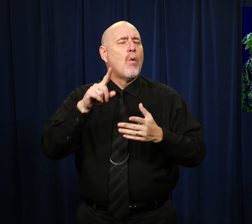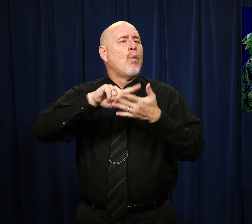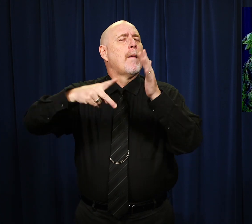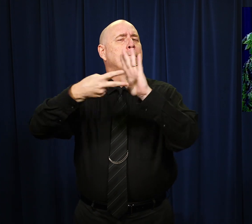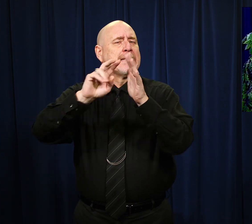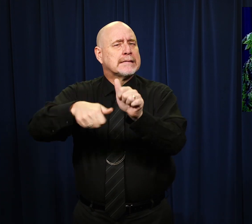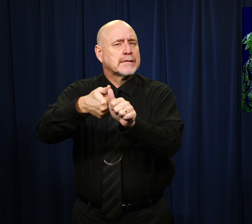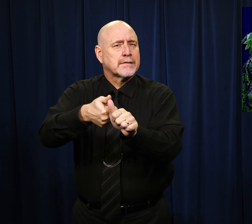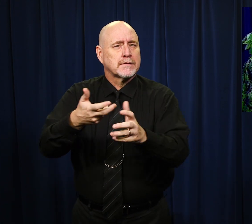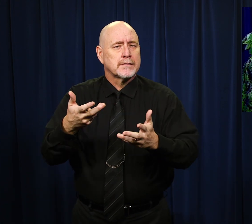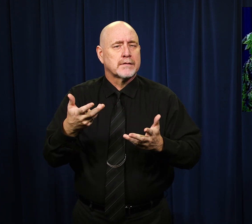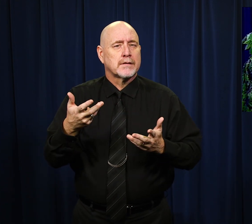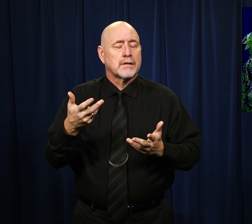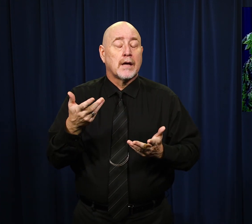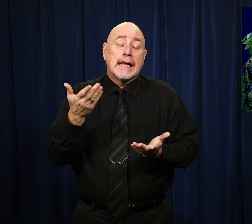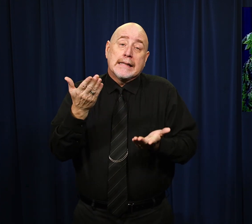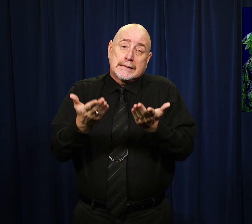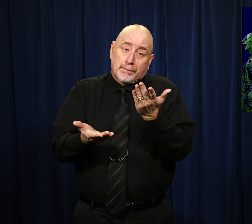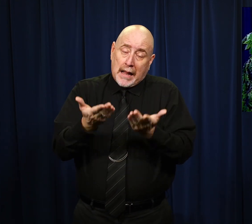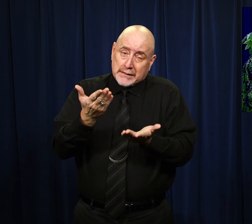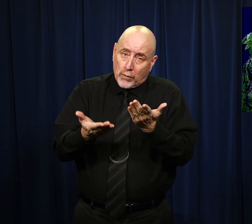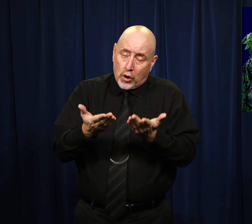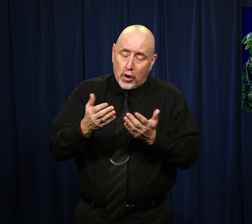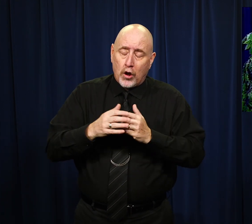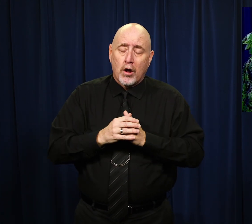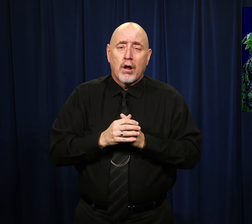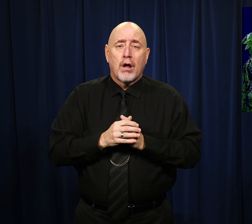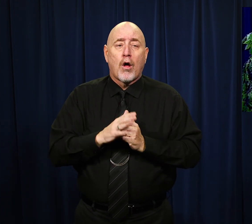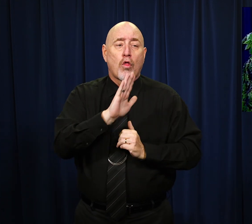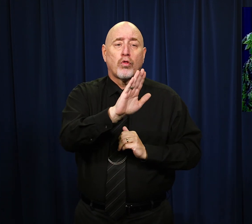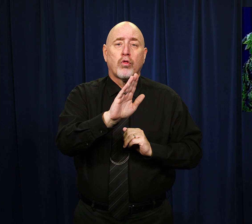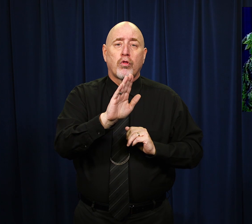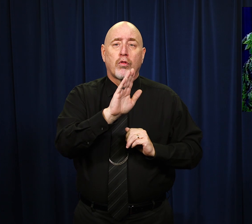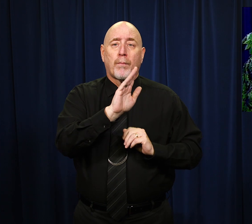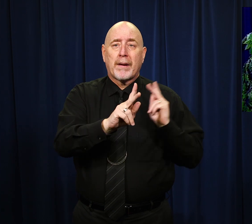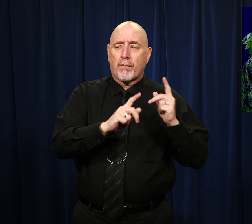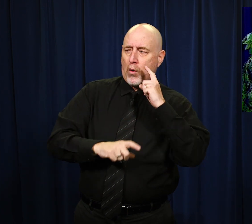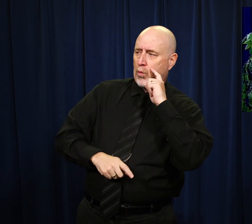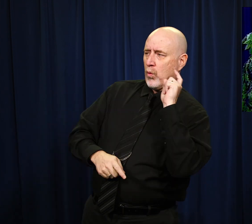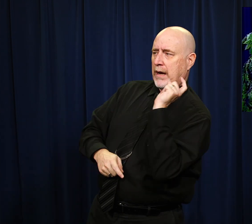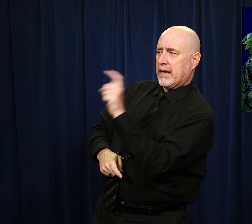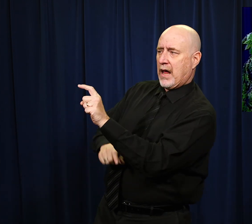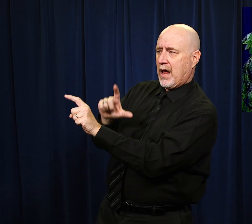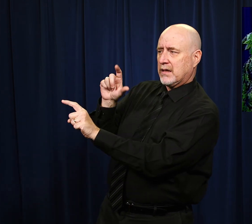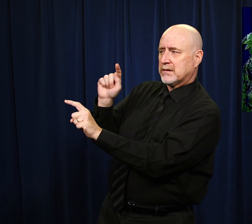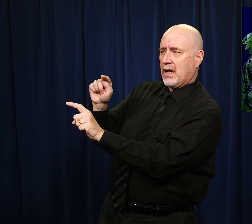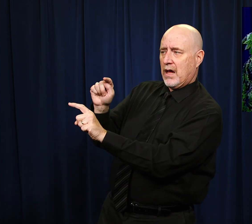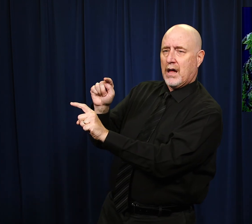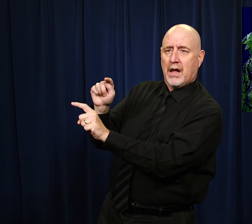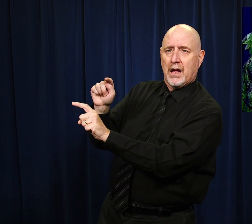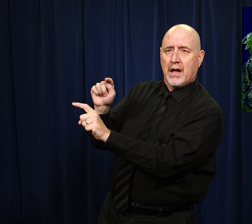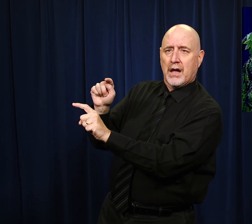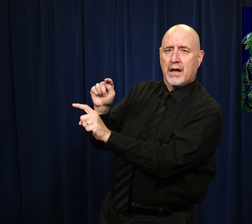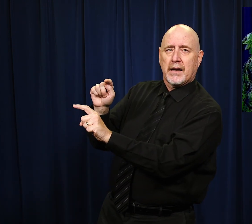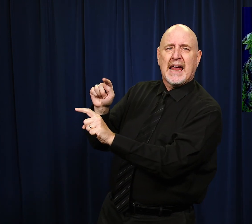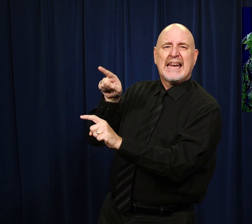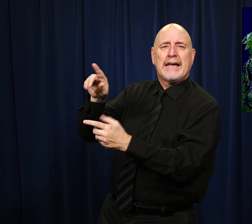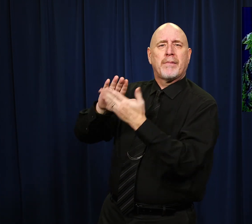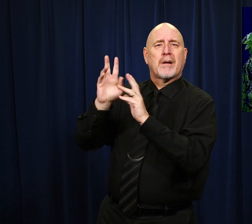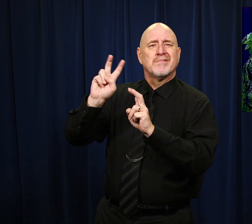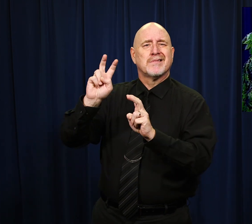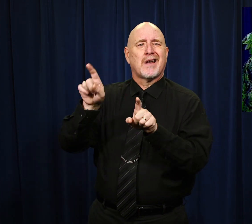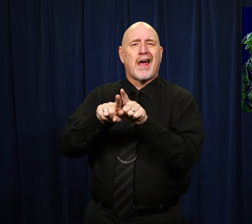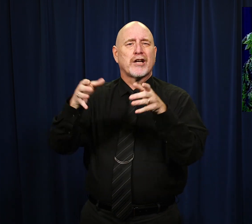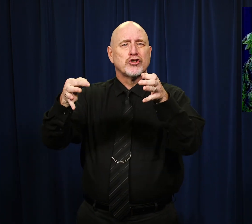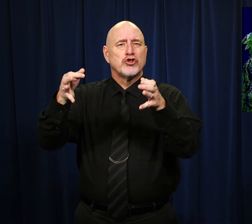implies. It is possible that these people recognize Lot for who he is and what he is and use him for a judge, because sitting